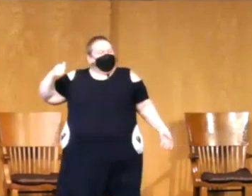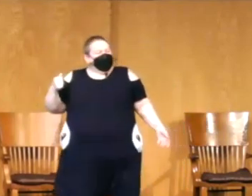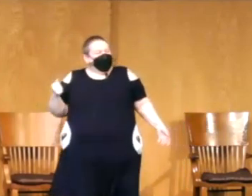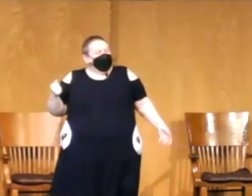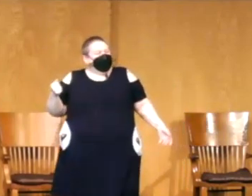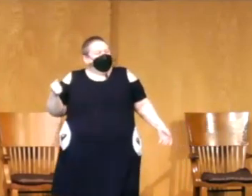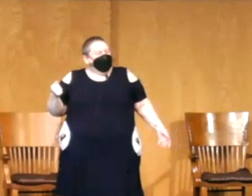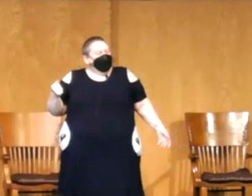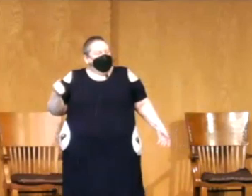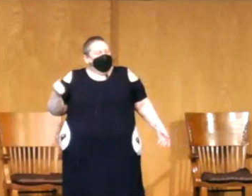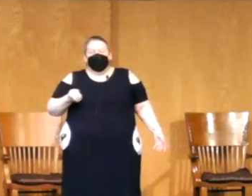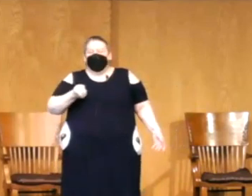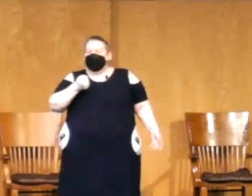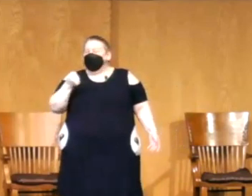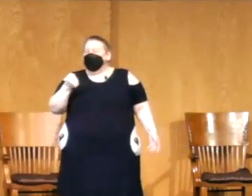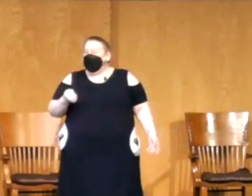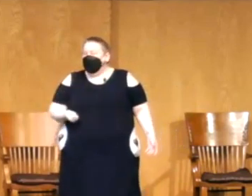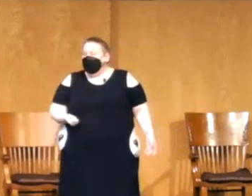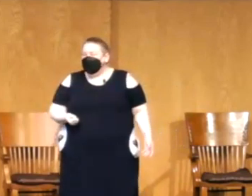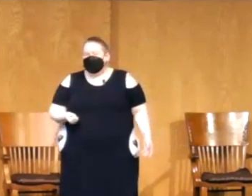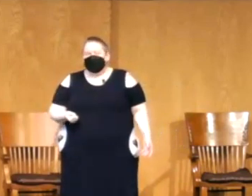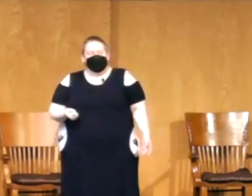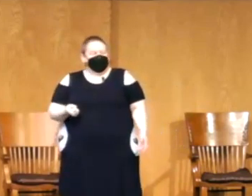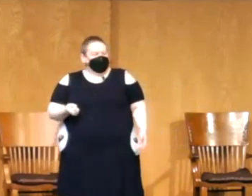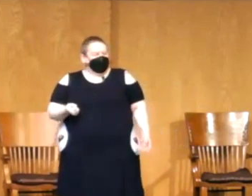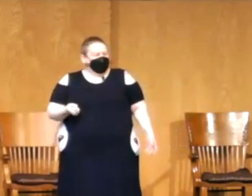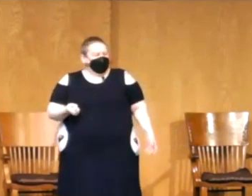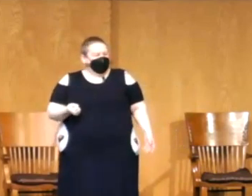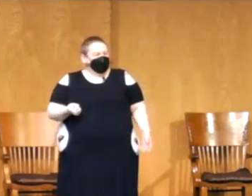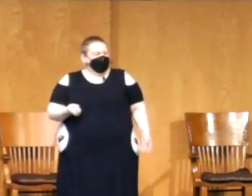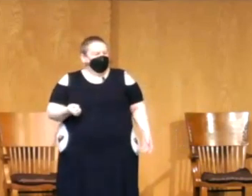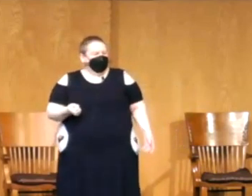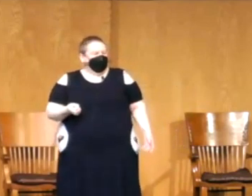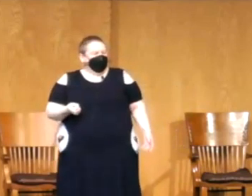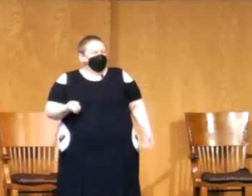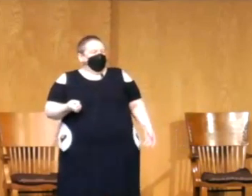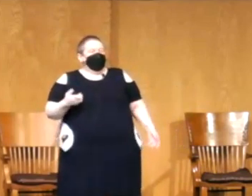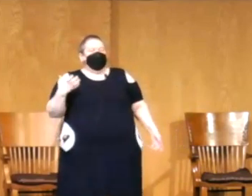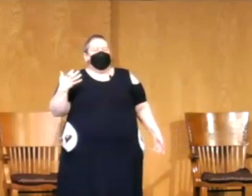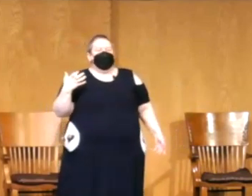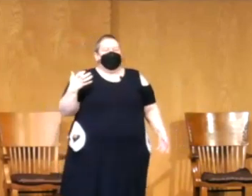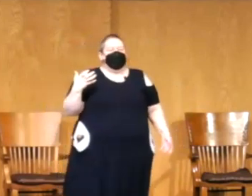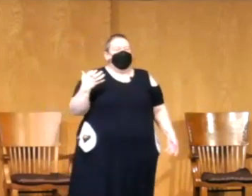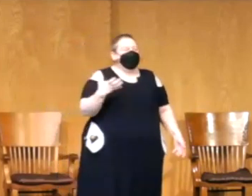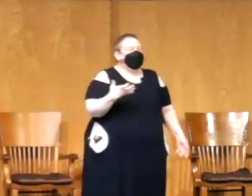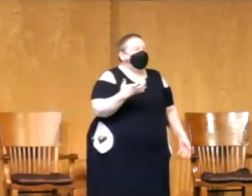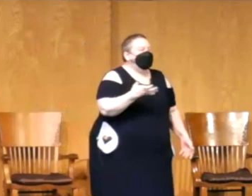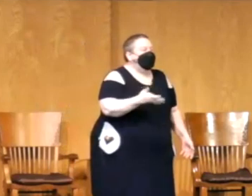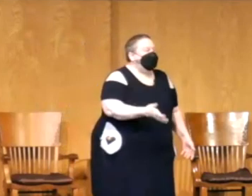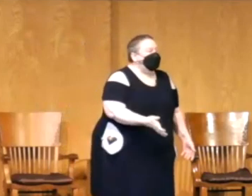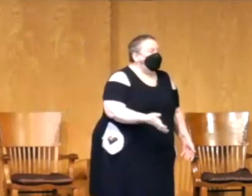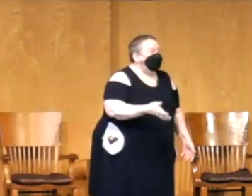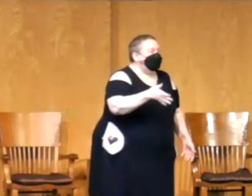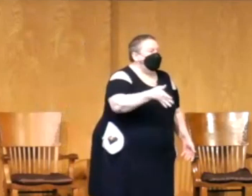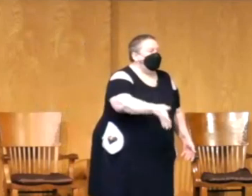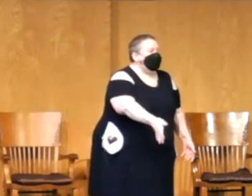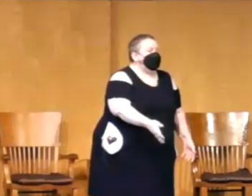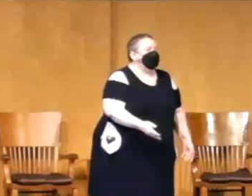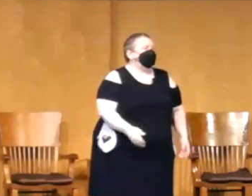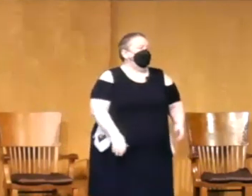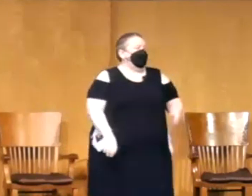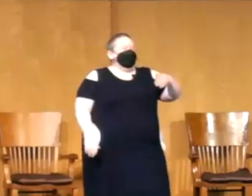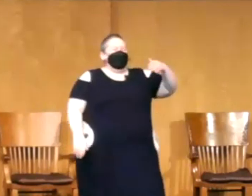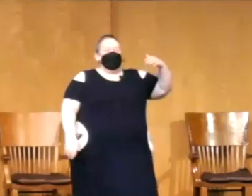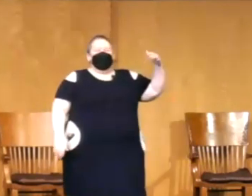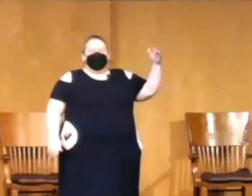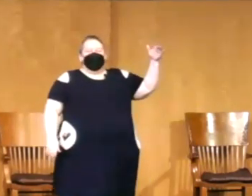There are sometimes when we are engaged in the mundane, when we're washing the breakfast